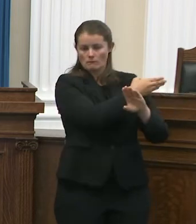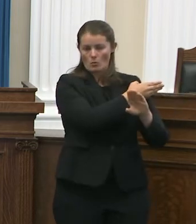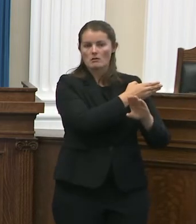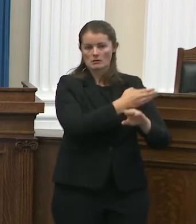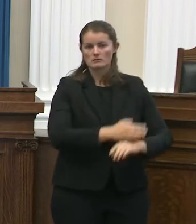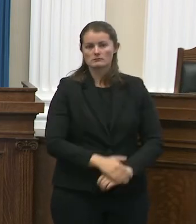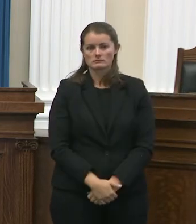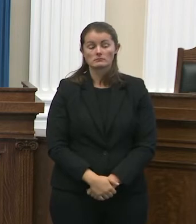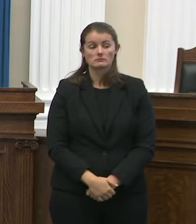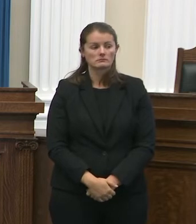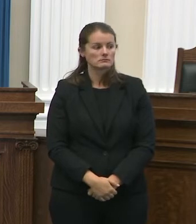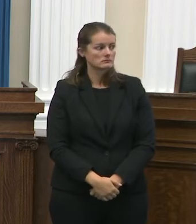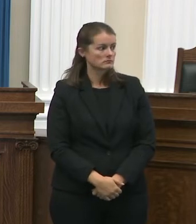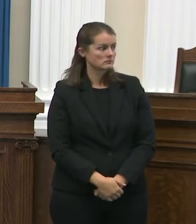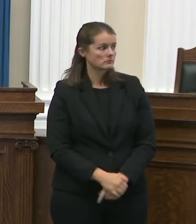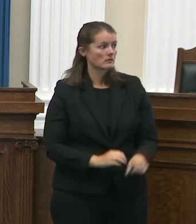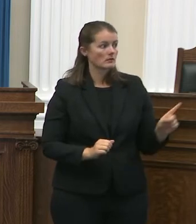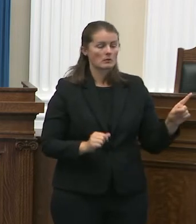decision.